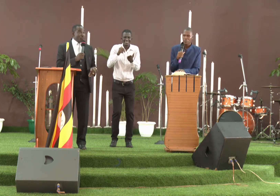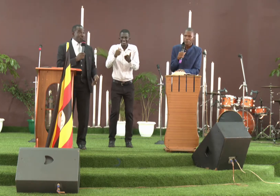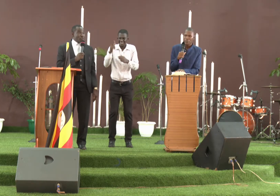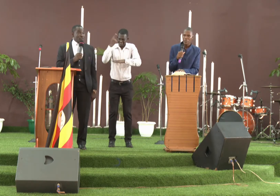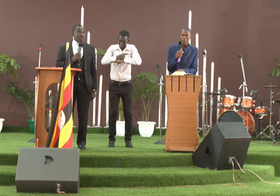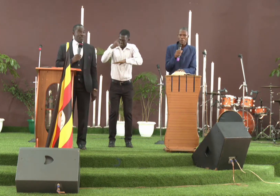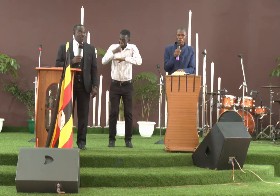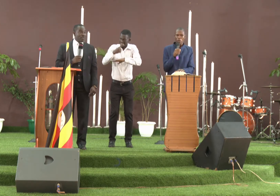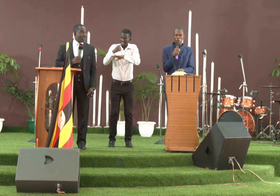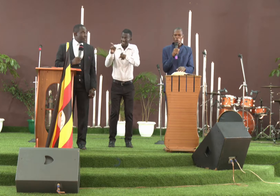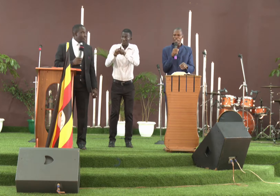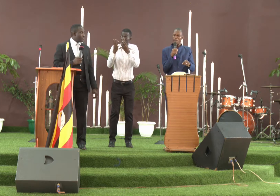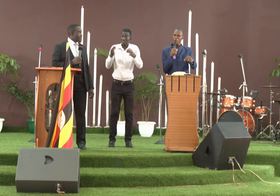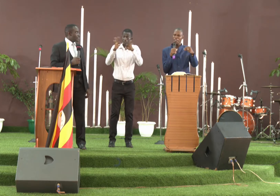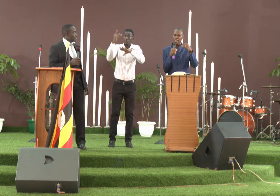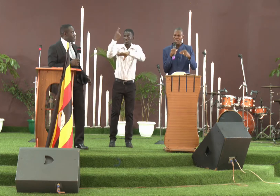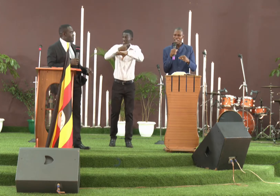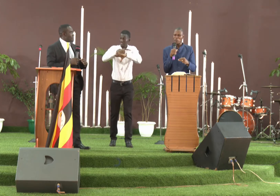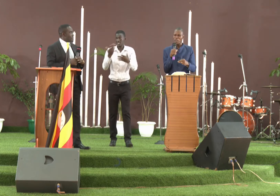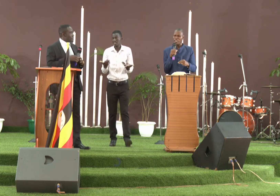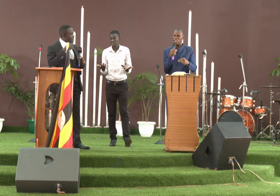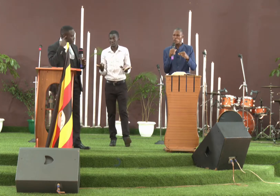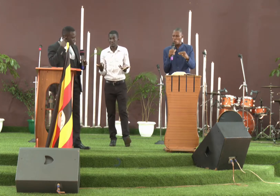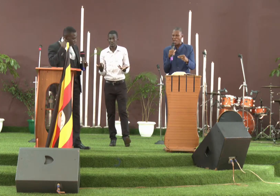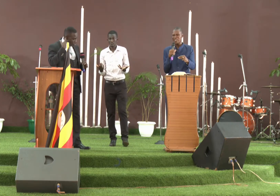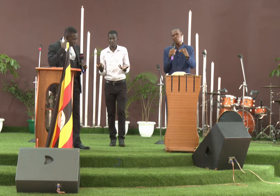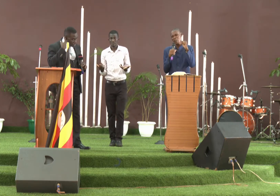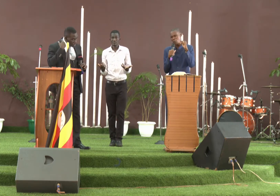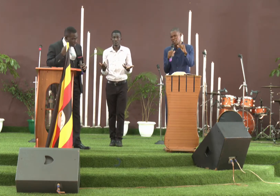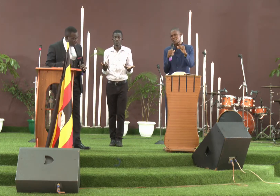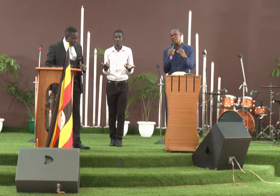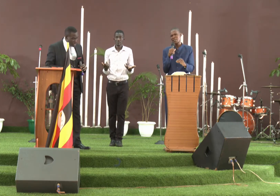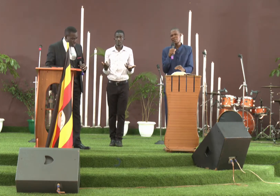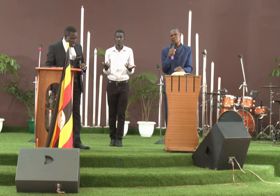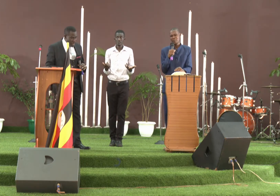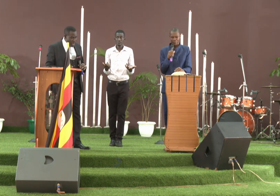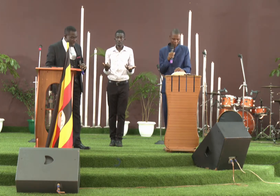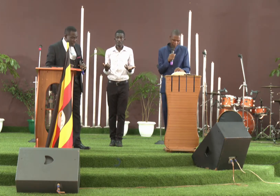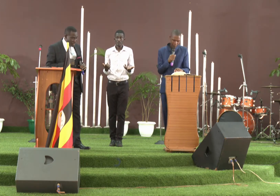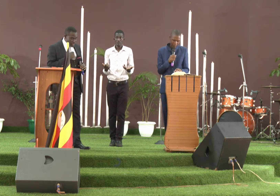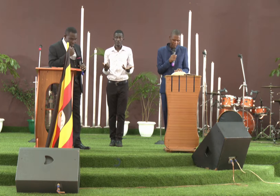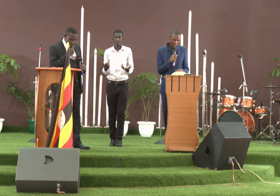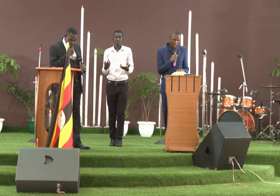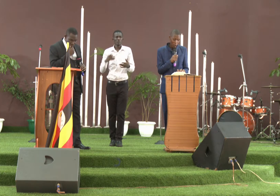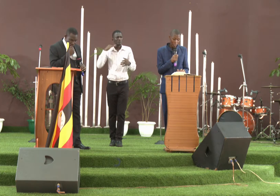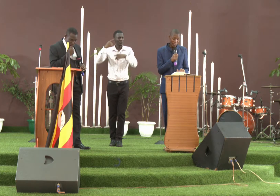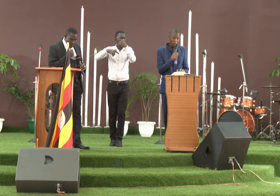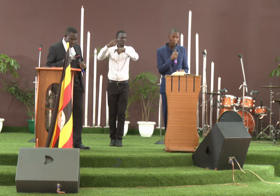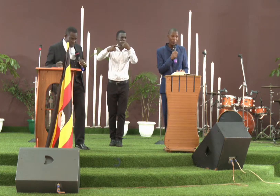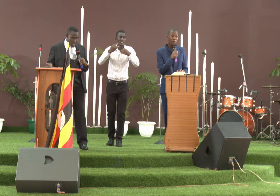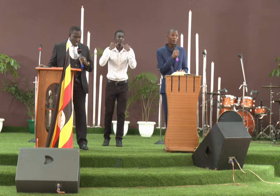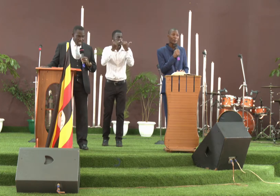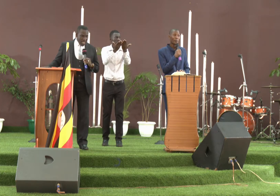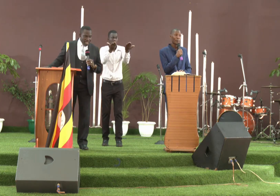time. Use every day that you get into as the most important day. I always